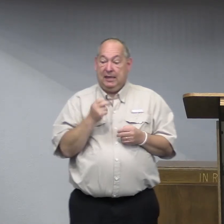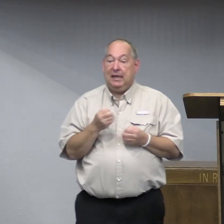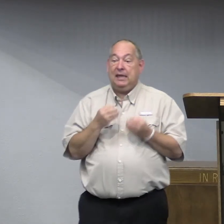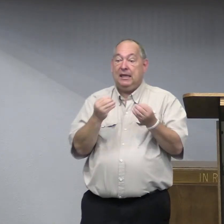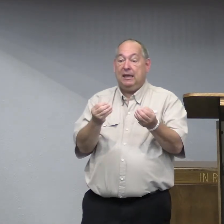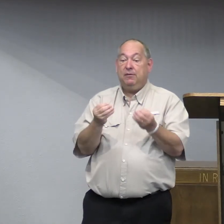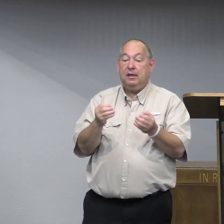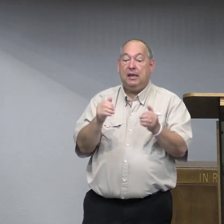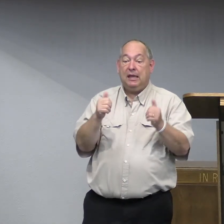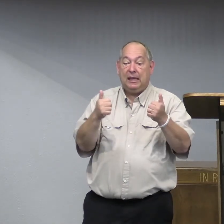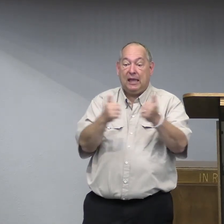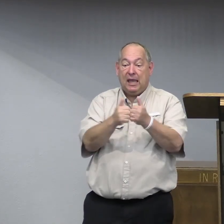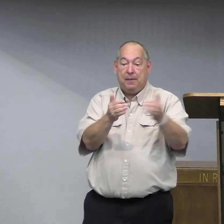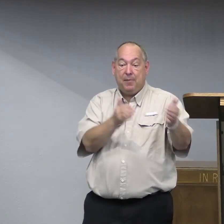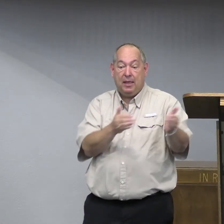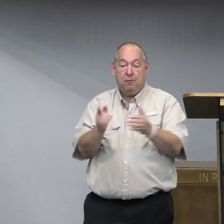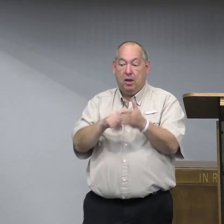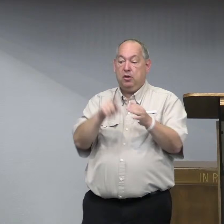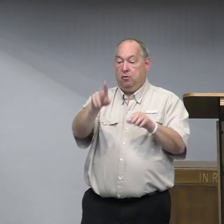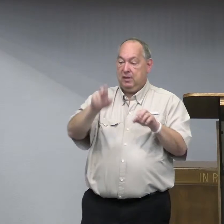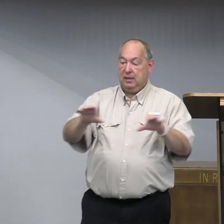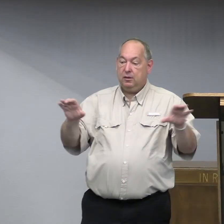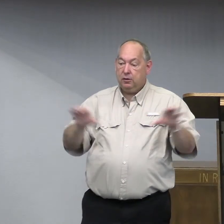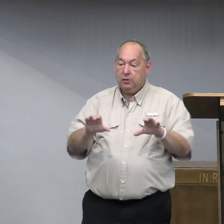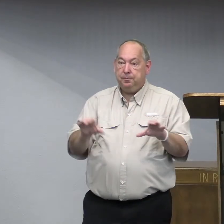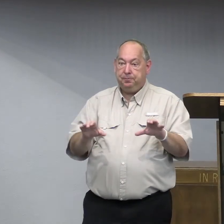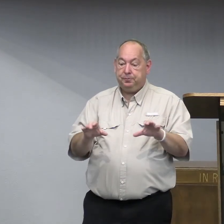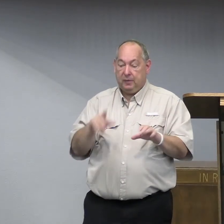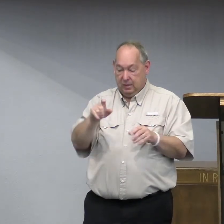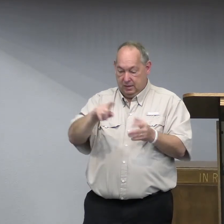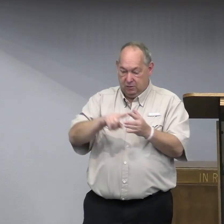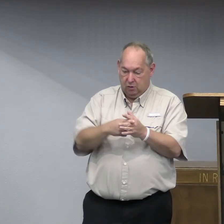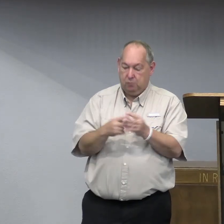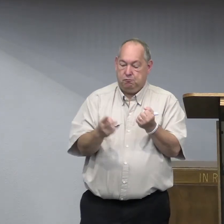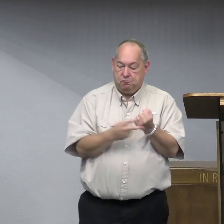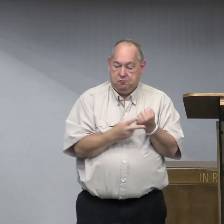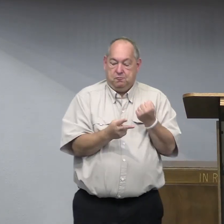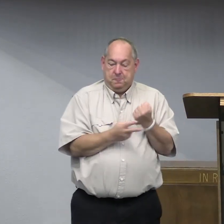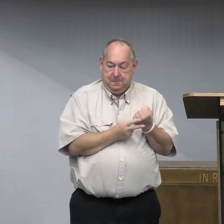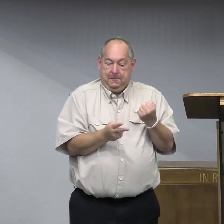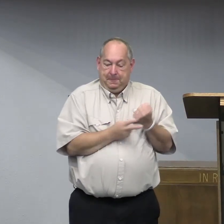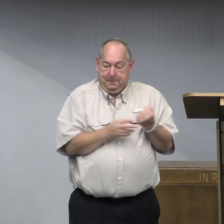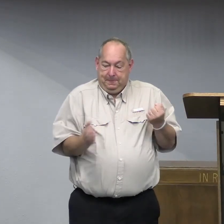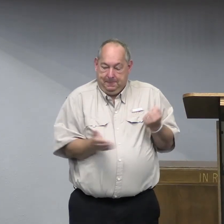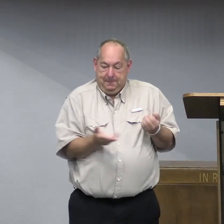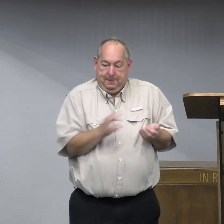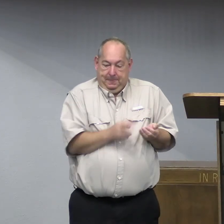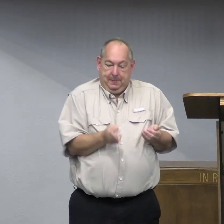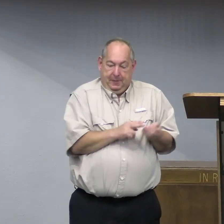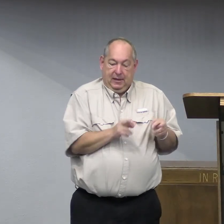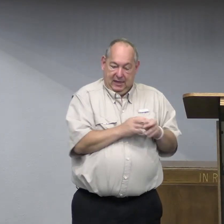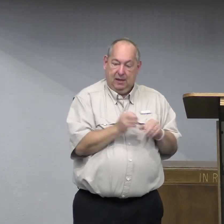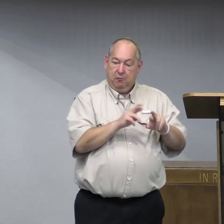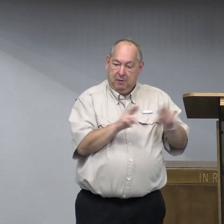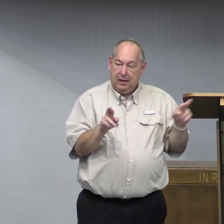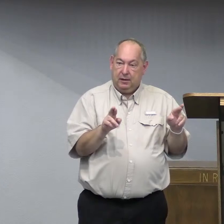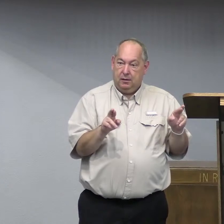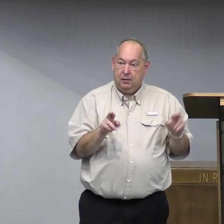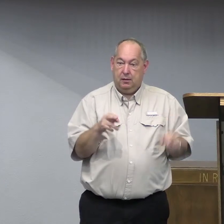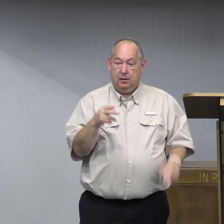gives a game plan on what Pharaoh needs to do. You need to start storing up. You need to get ready.